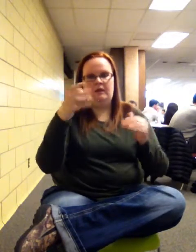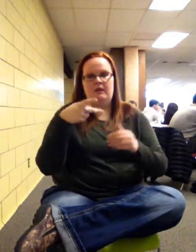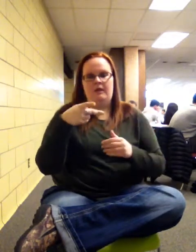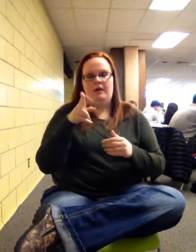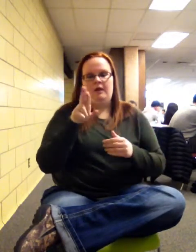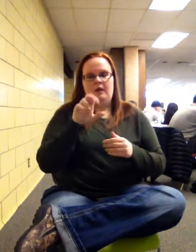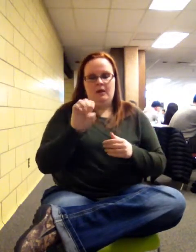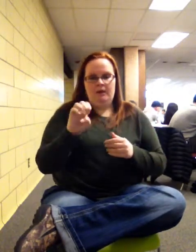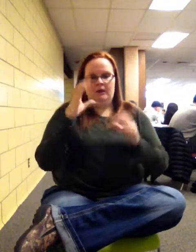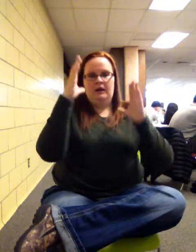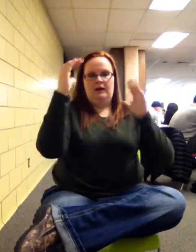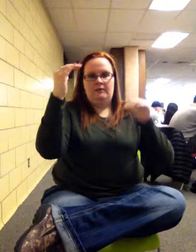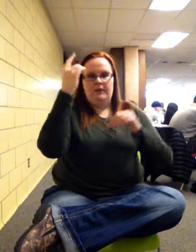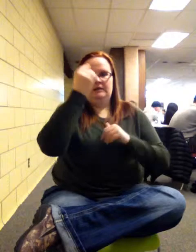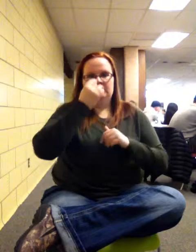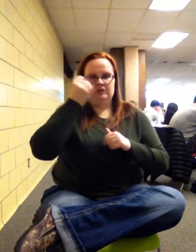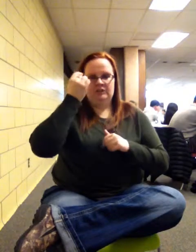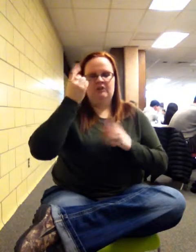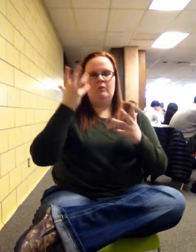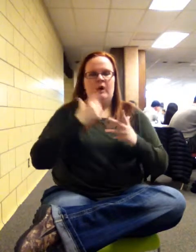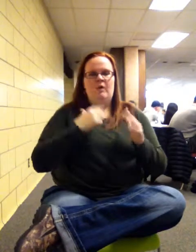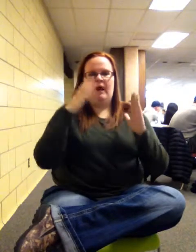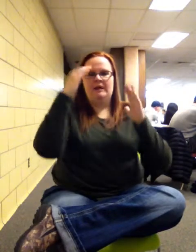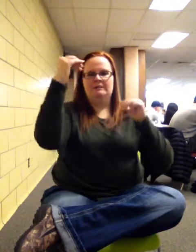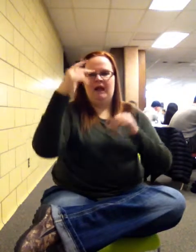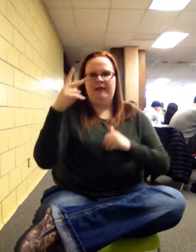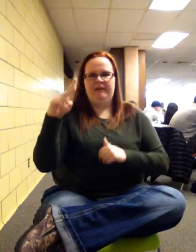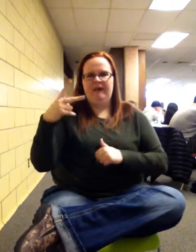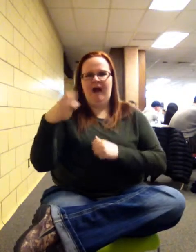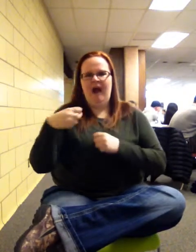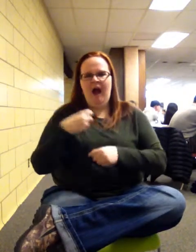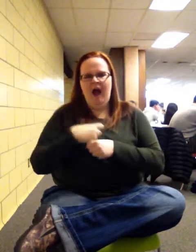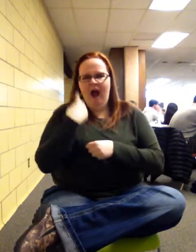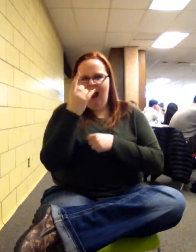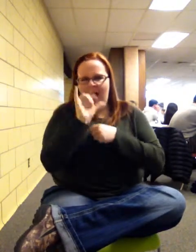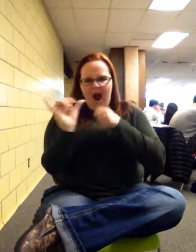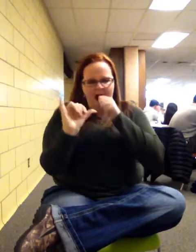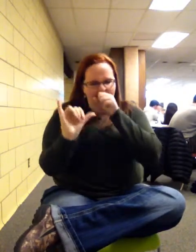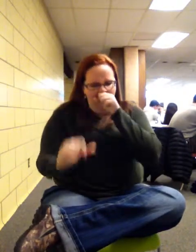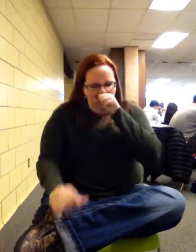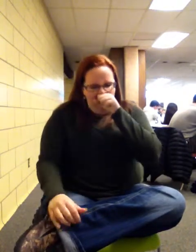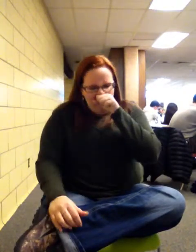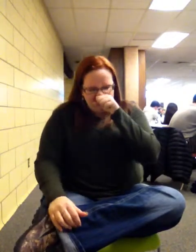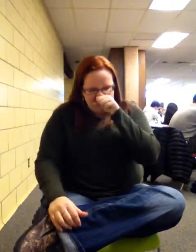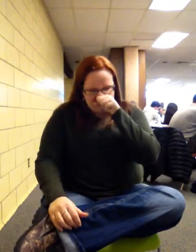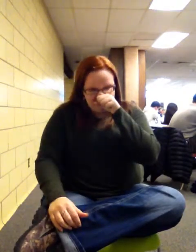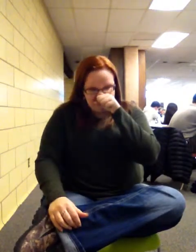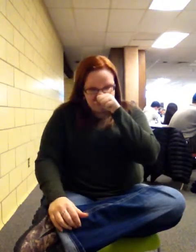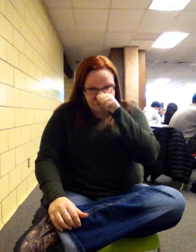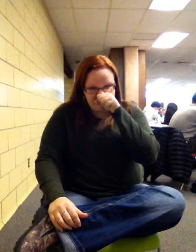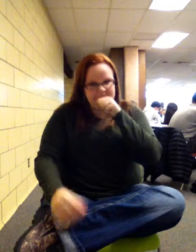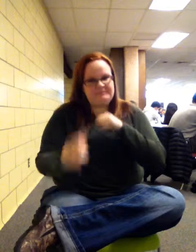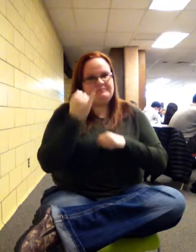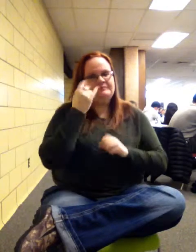I expecting that second year to look like? Okay, remember, if you read the author gave you first